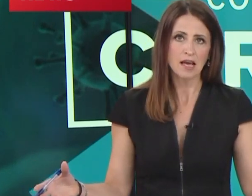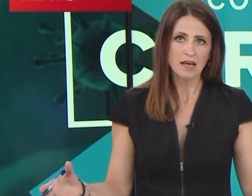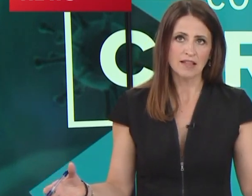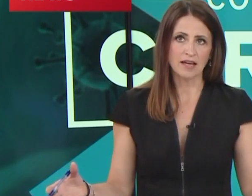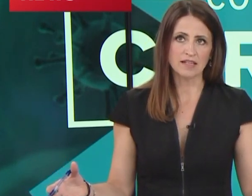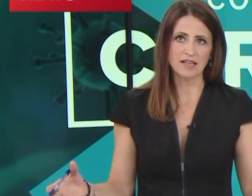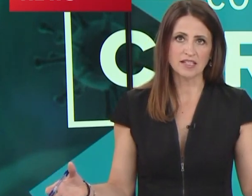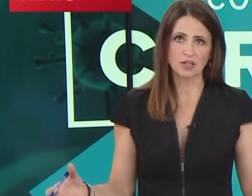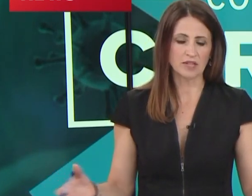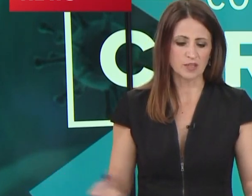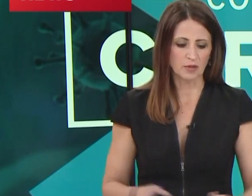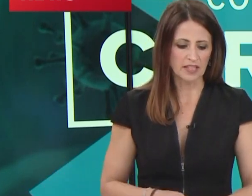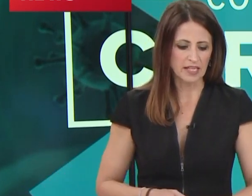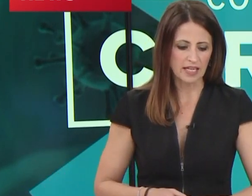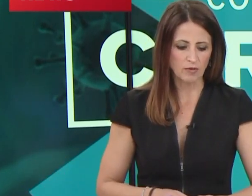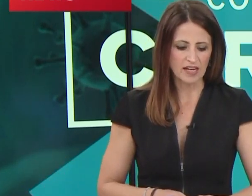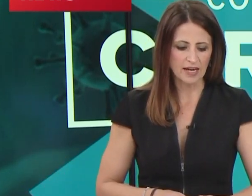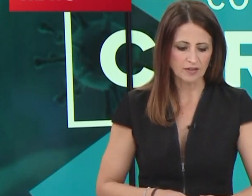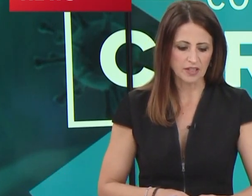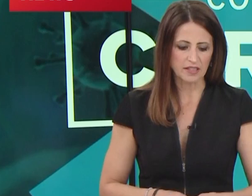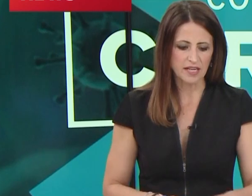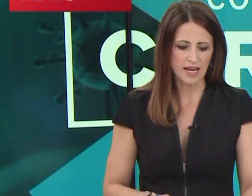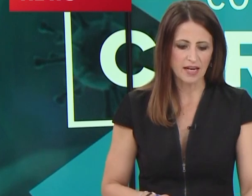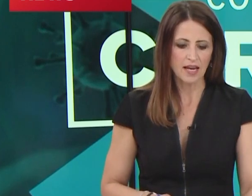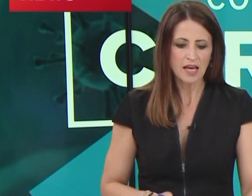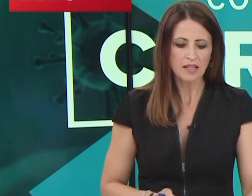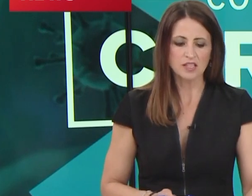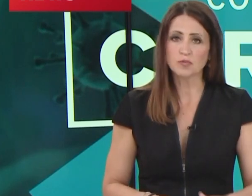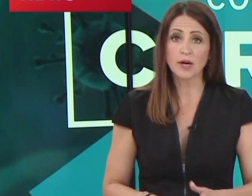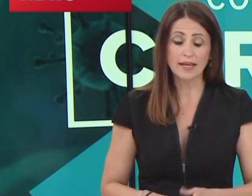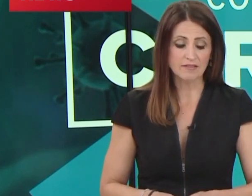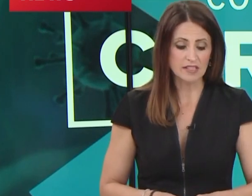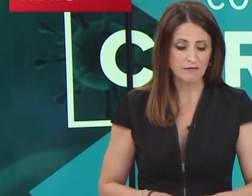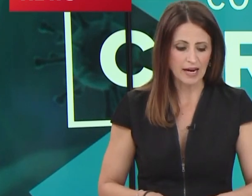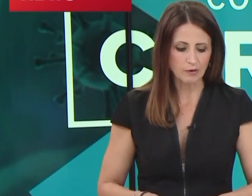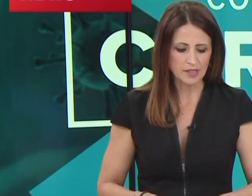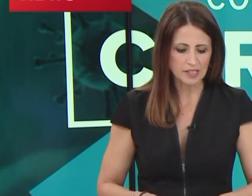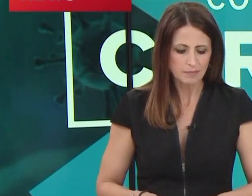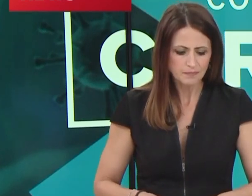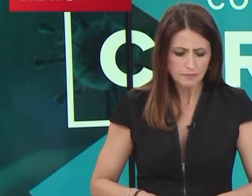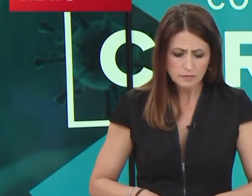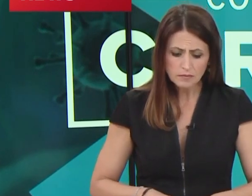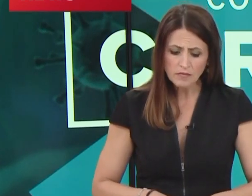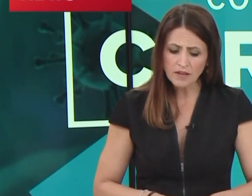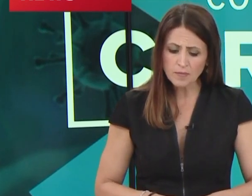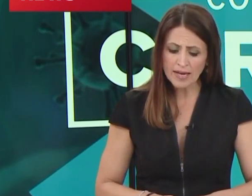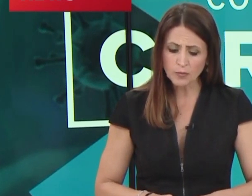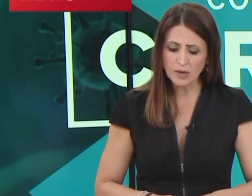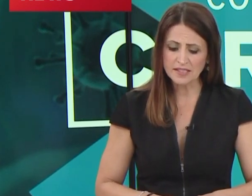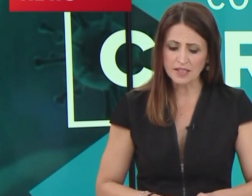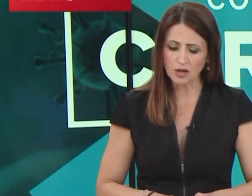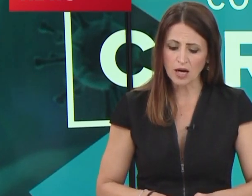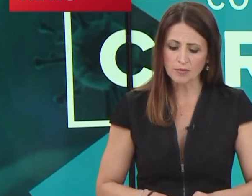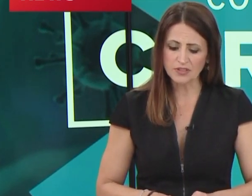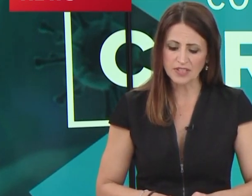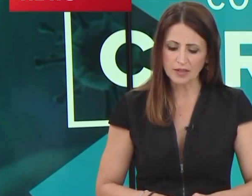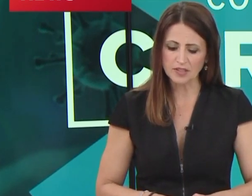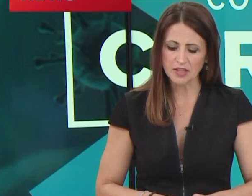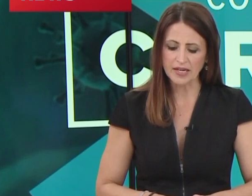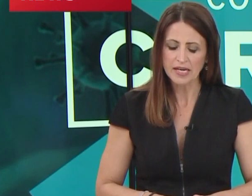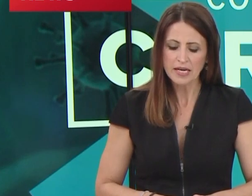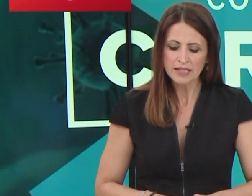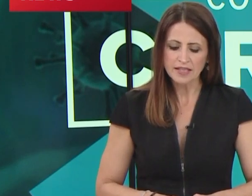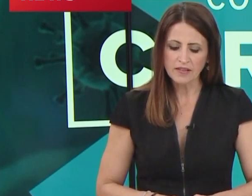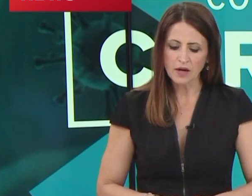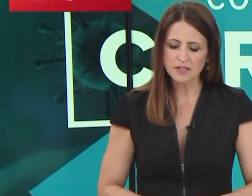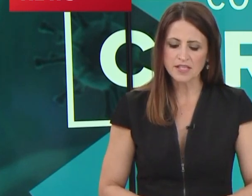distancing that they so desperately need right now to contain the spread of this virus. And Mike Preston, our Commerce